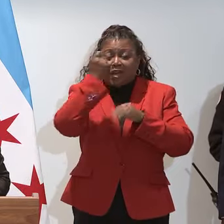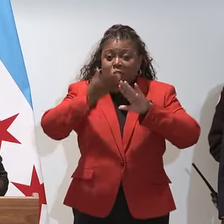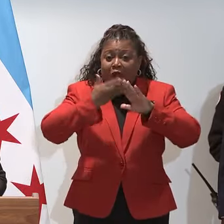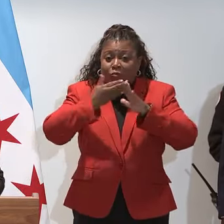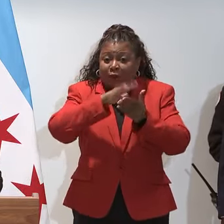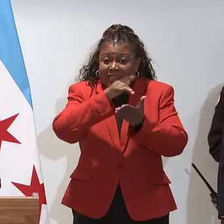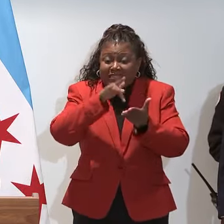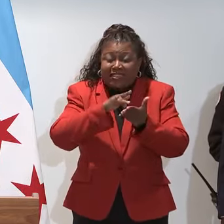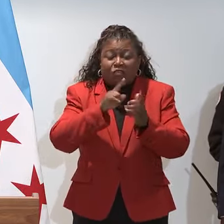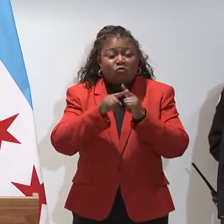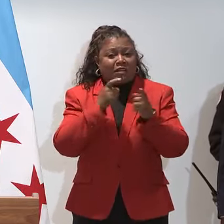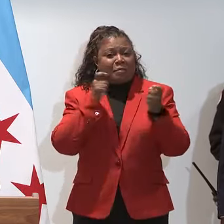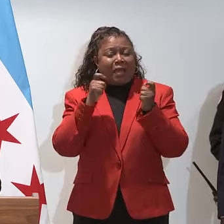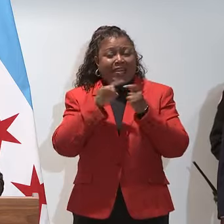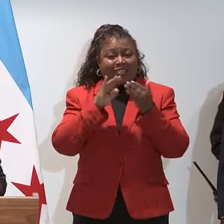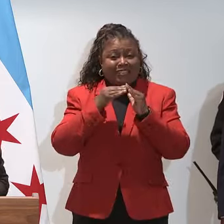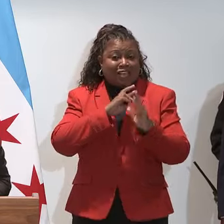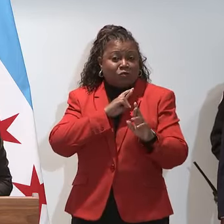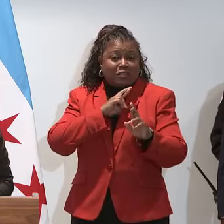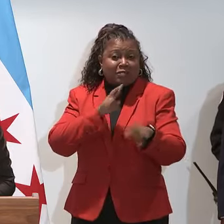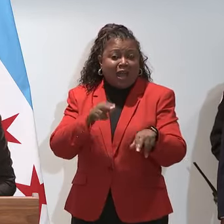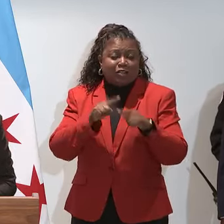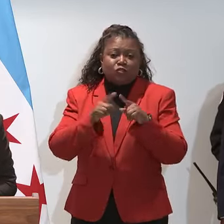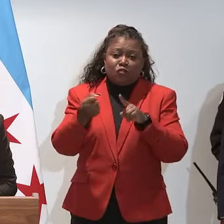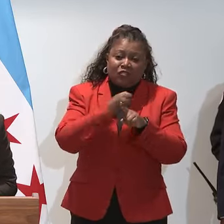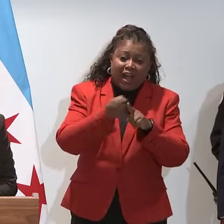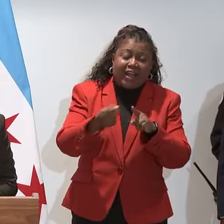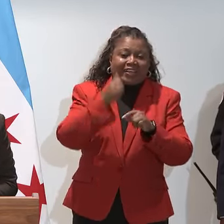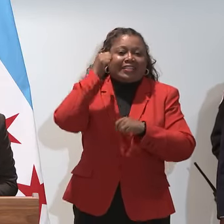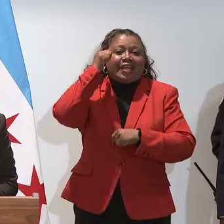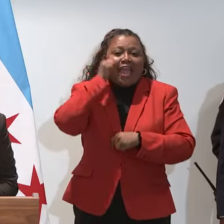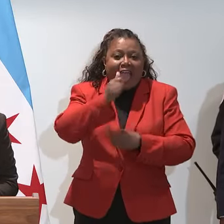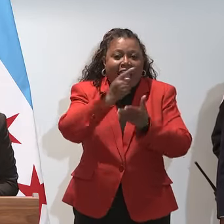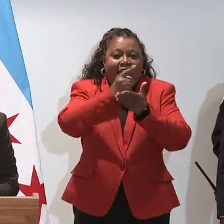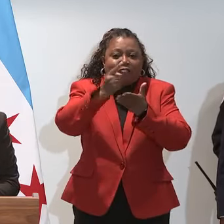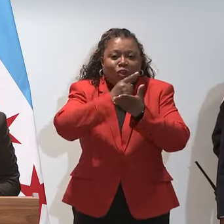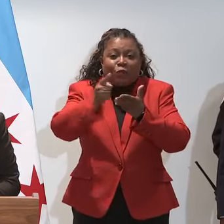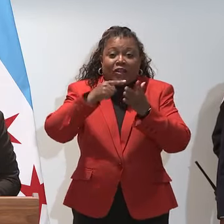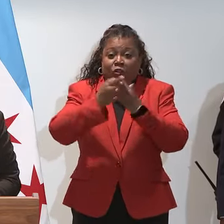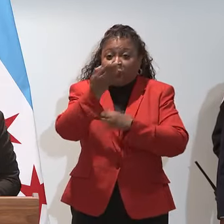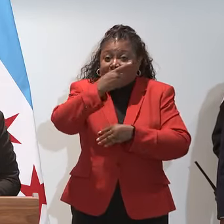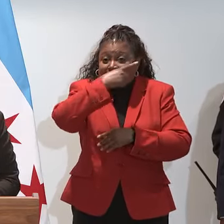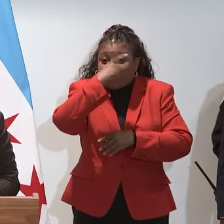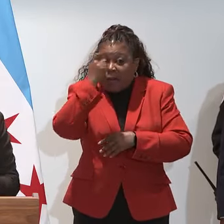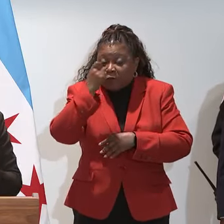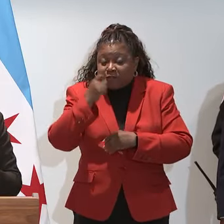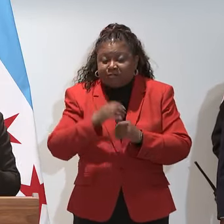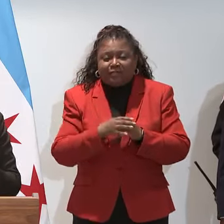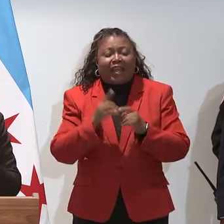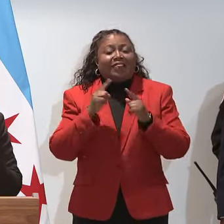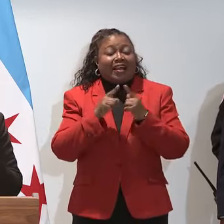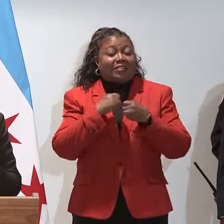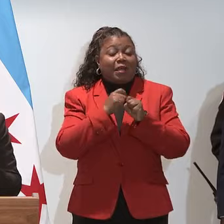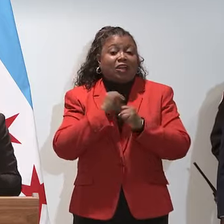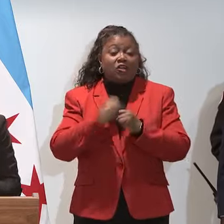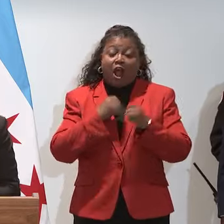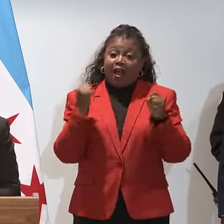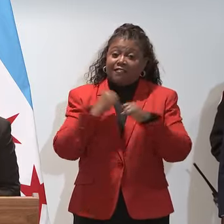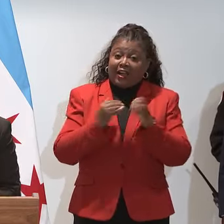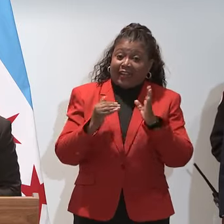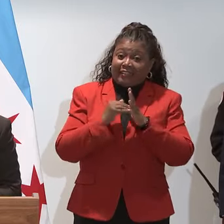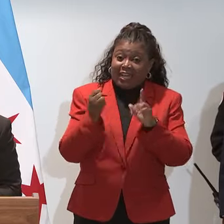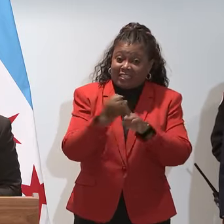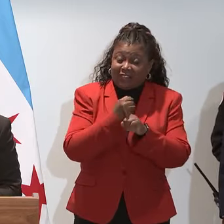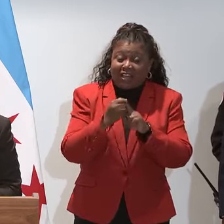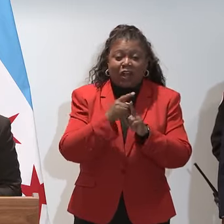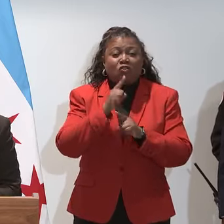Operations Center, which manages the city's response to violence every week over the summer, thus making our fight against